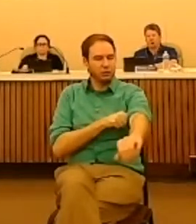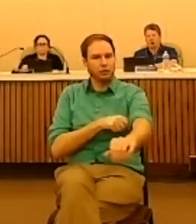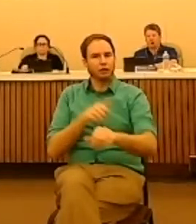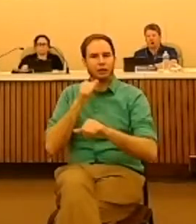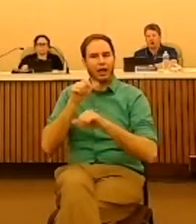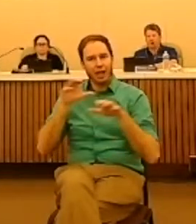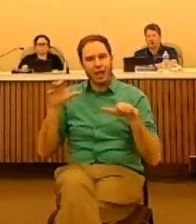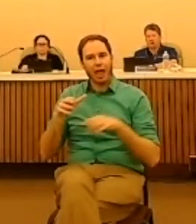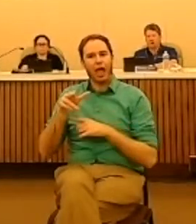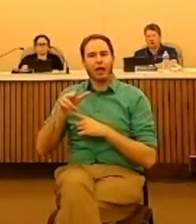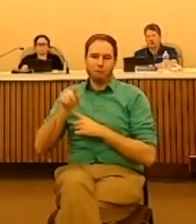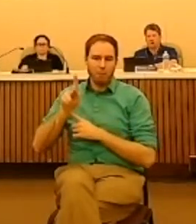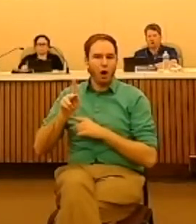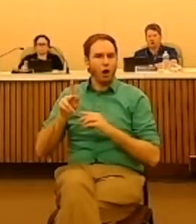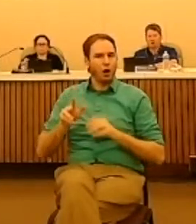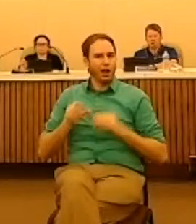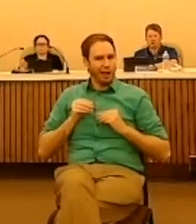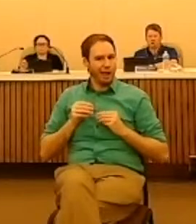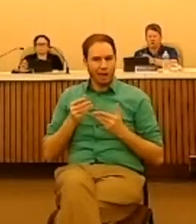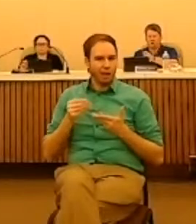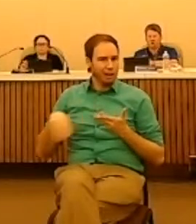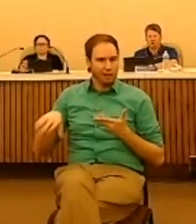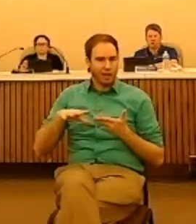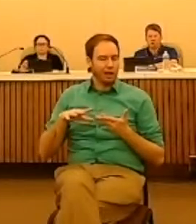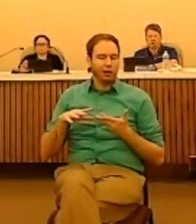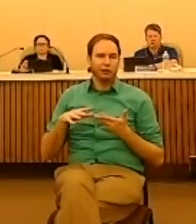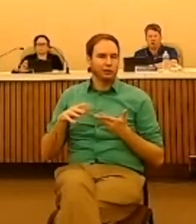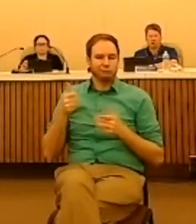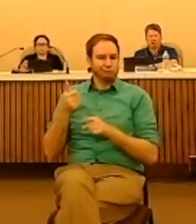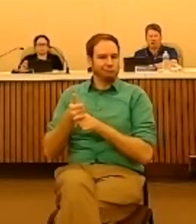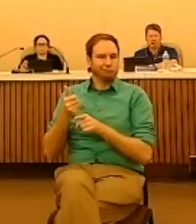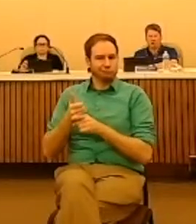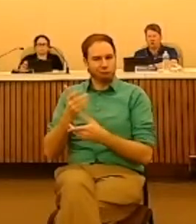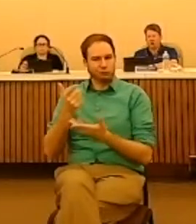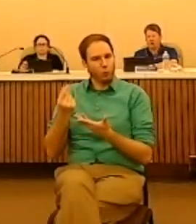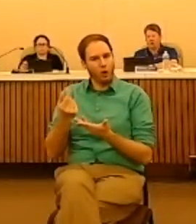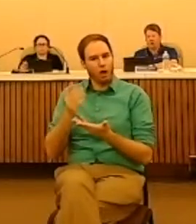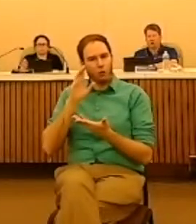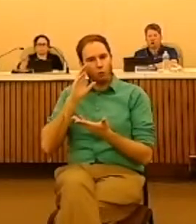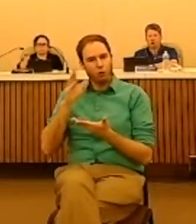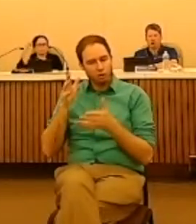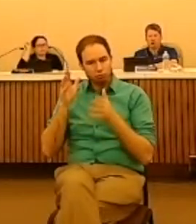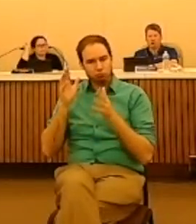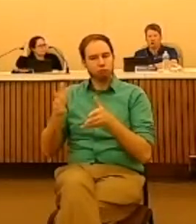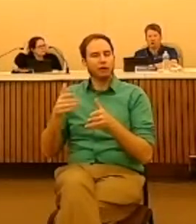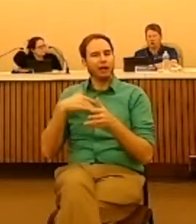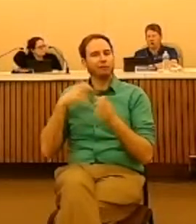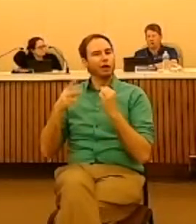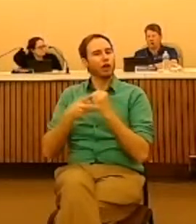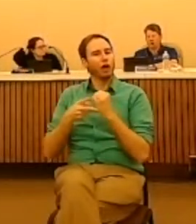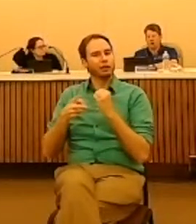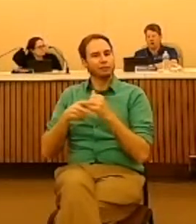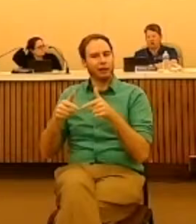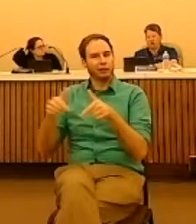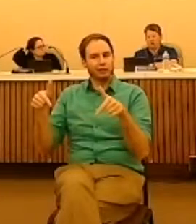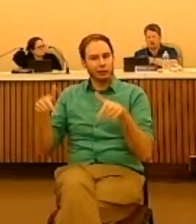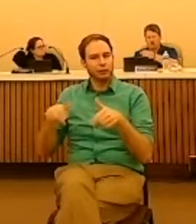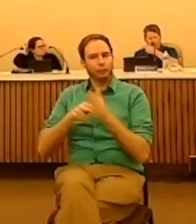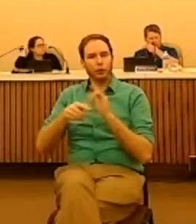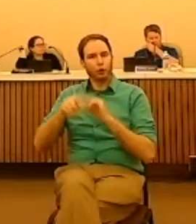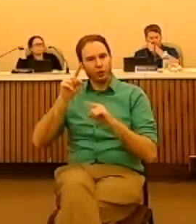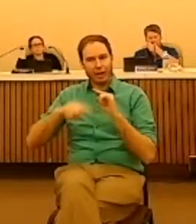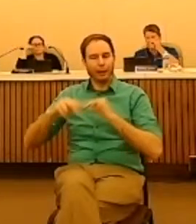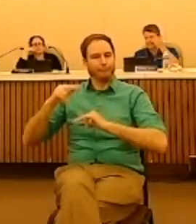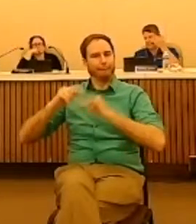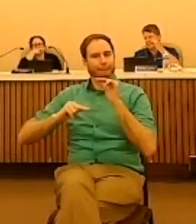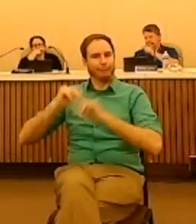active parkland. It's just basically, it will have a conservation easement. It can't be ever developed. It